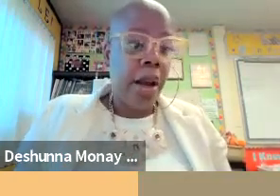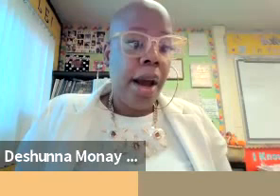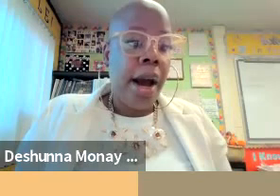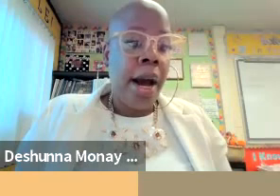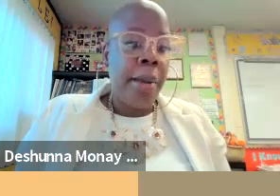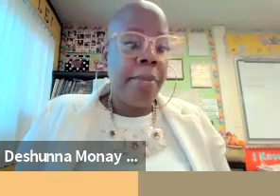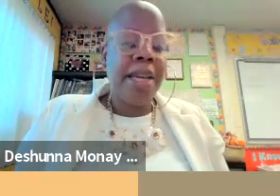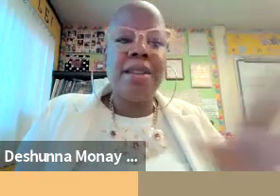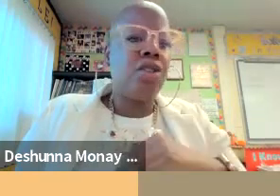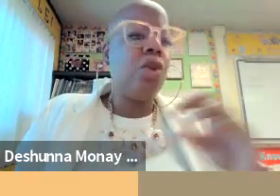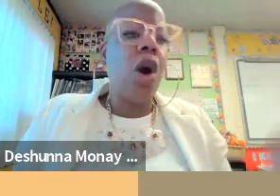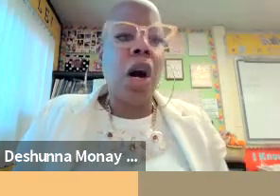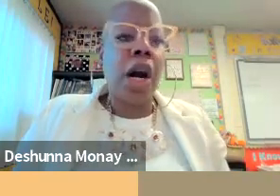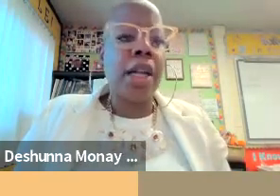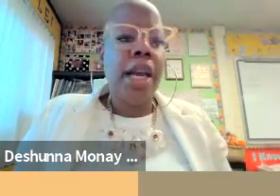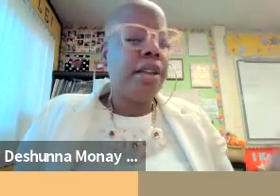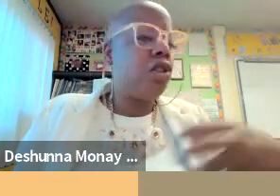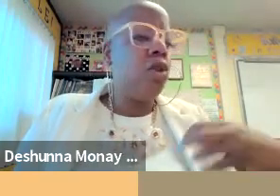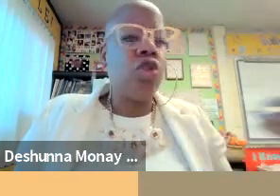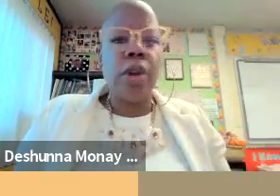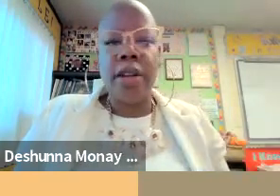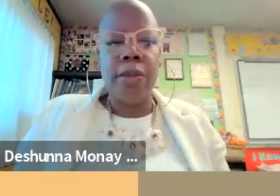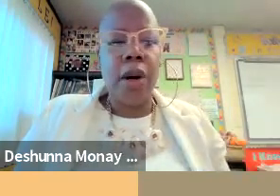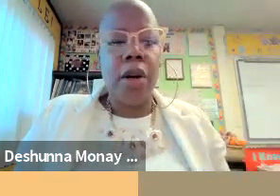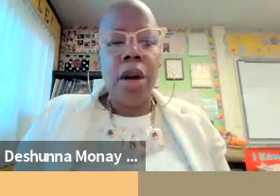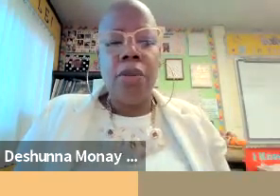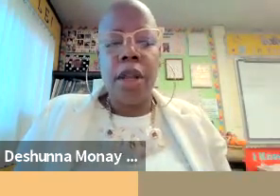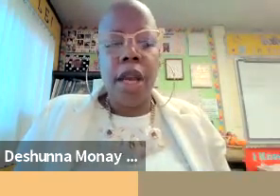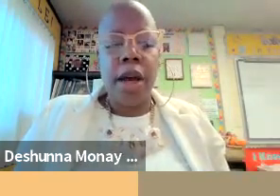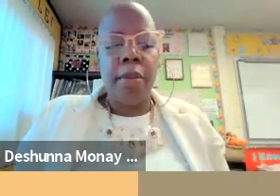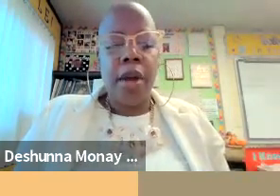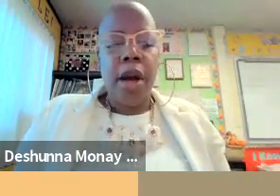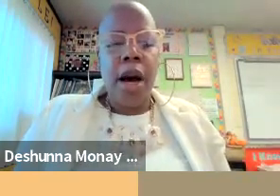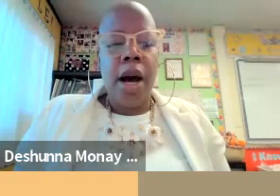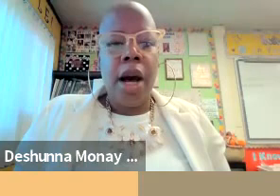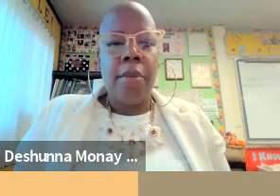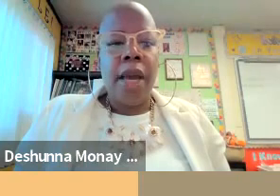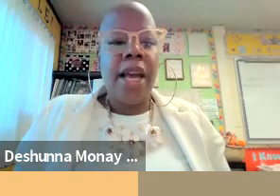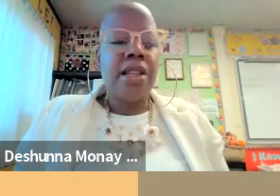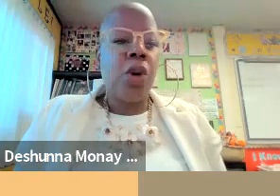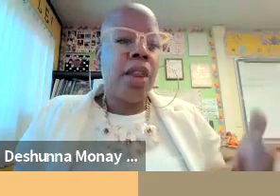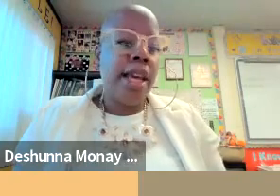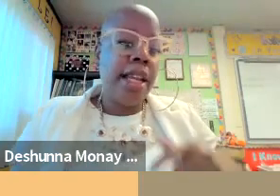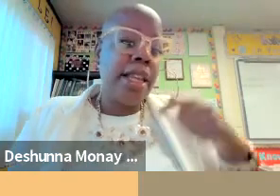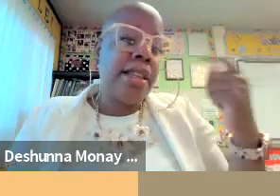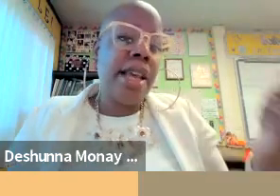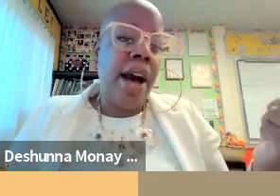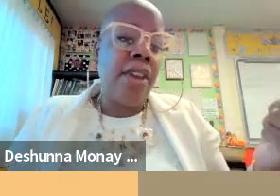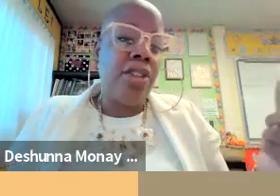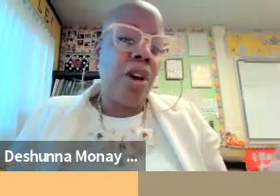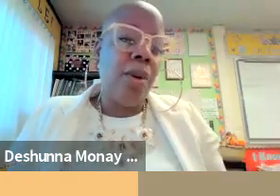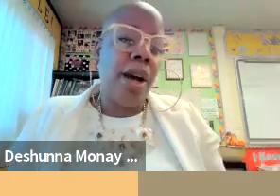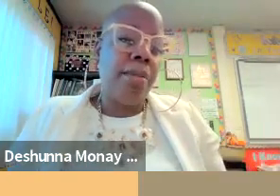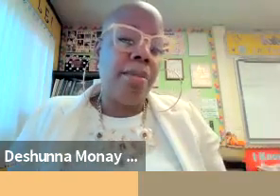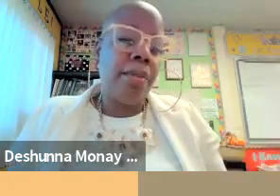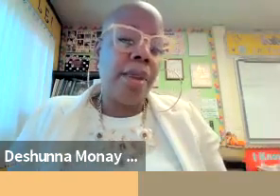absent because it's too hard. It's too stressful for them. And so this is how